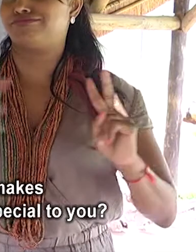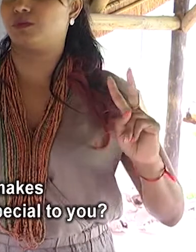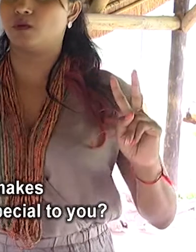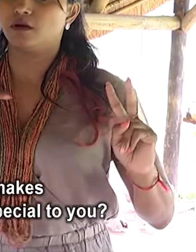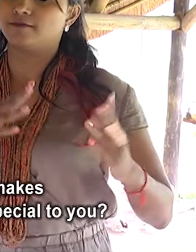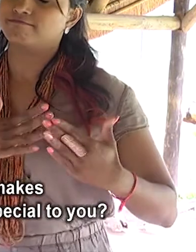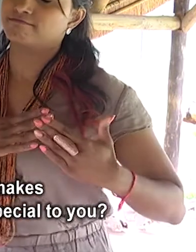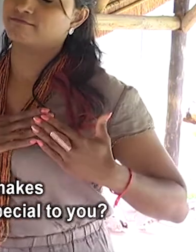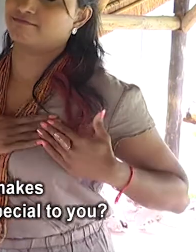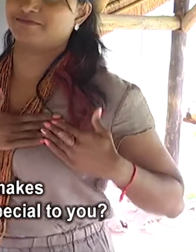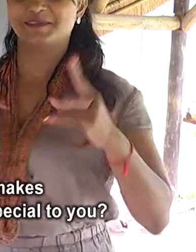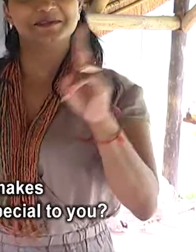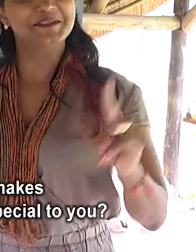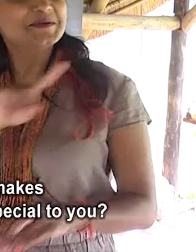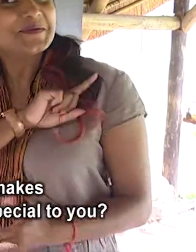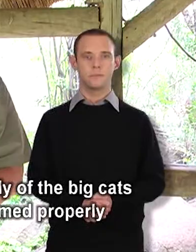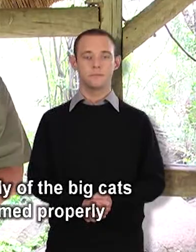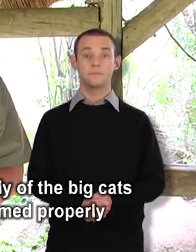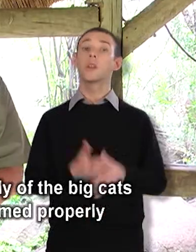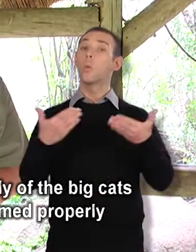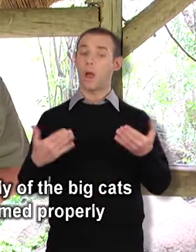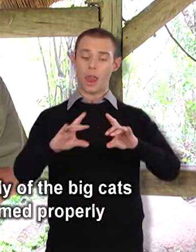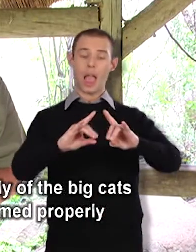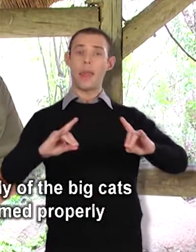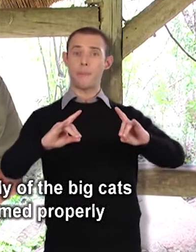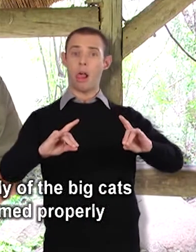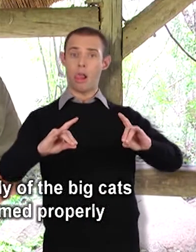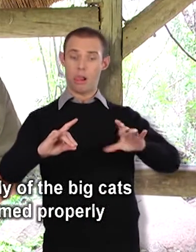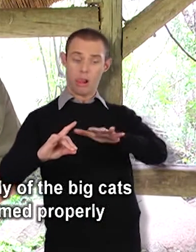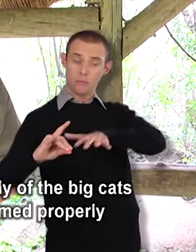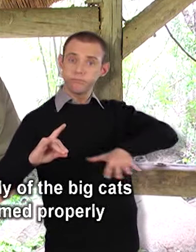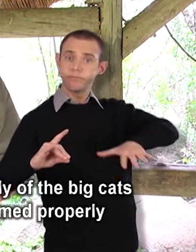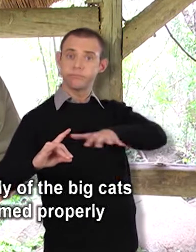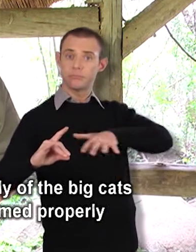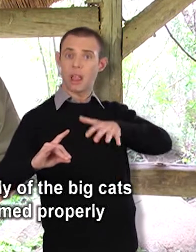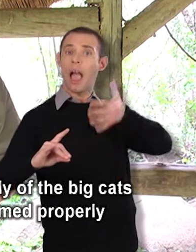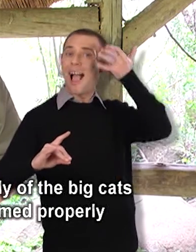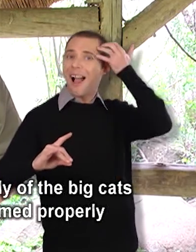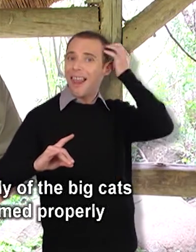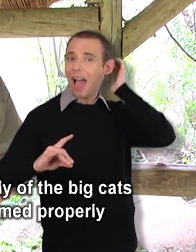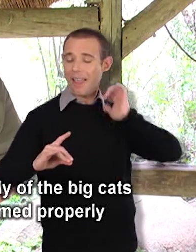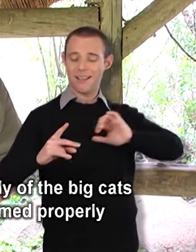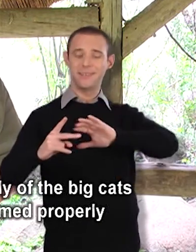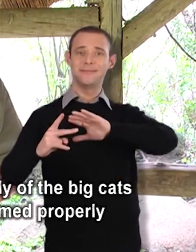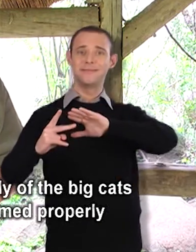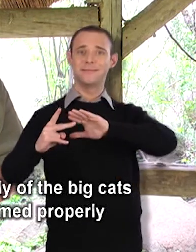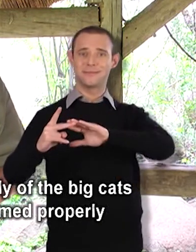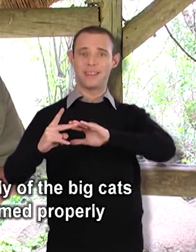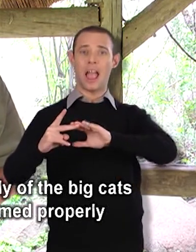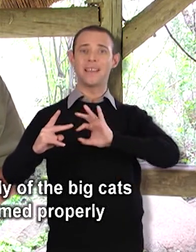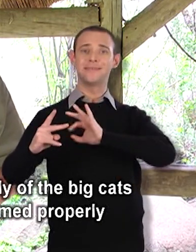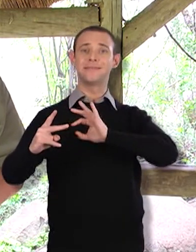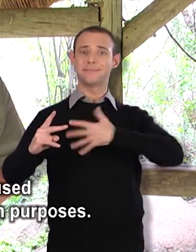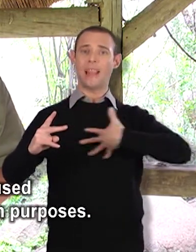What makes the species special to you? Cheetah is the only one of the big cats that can actually be